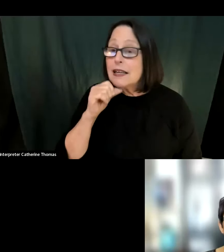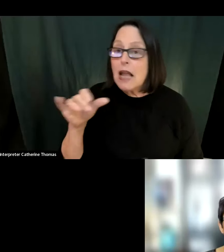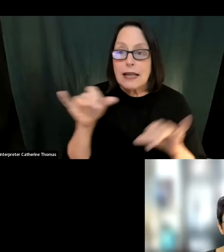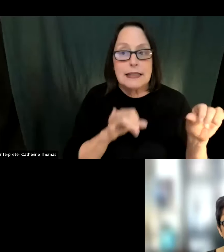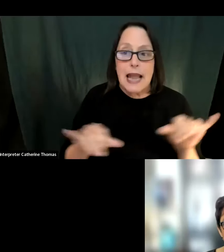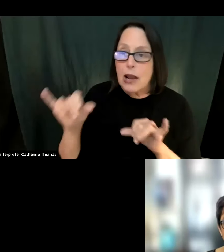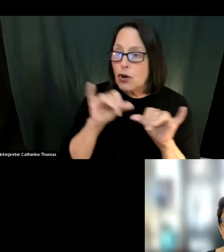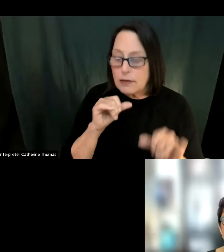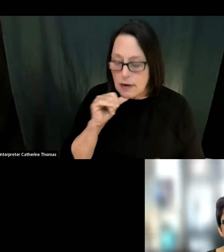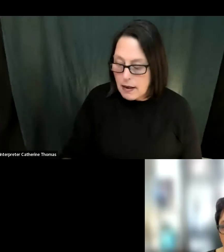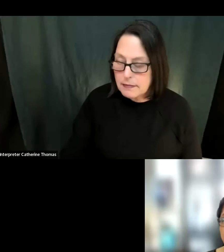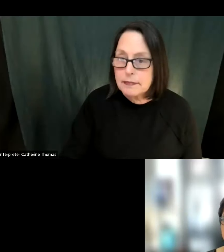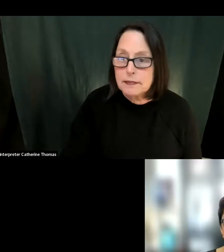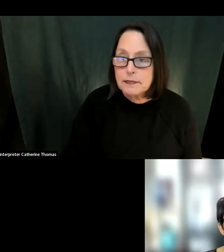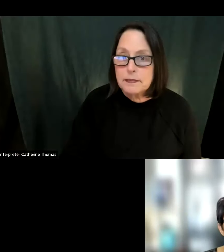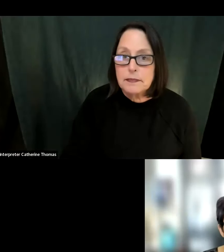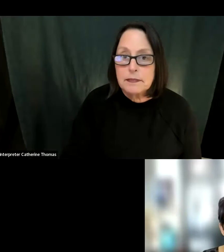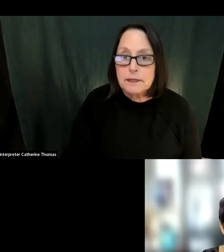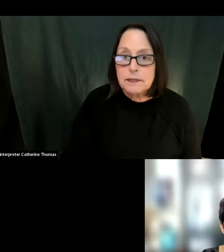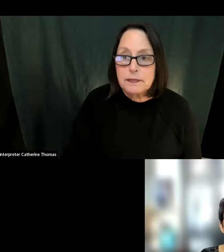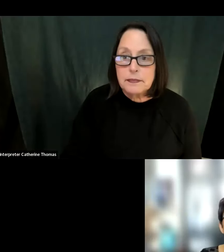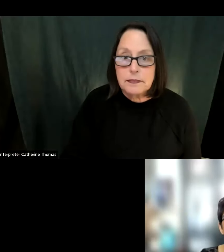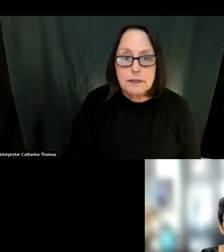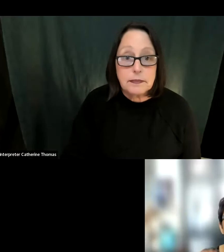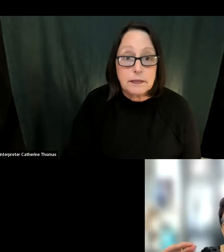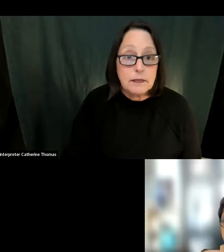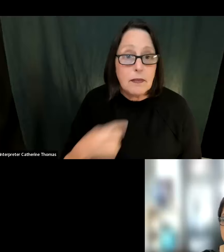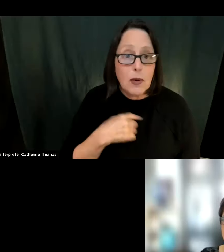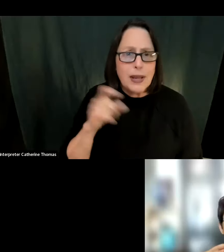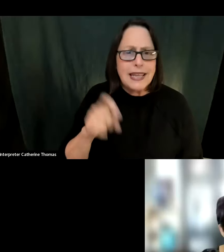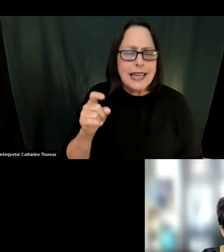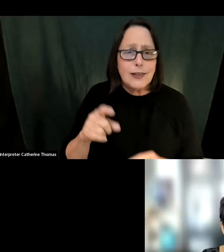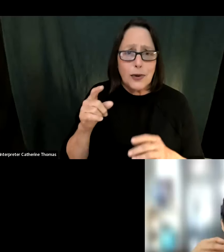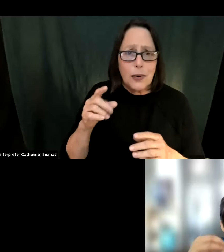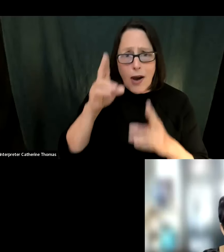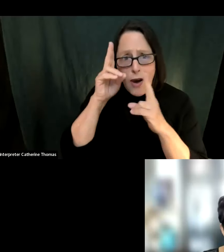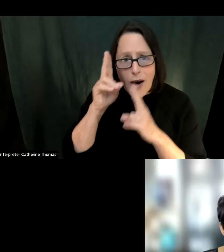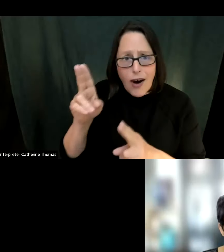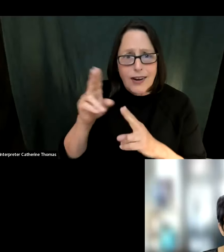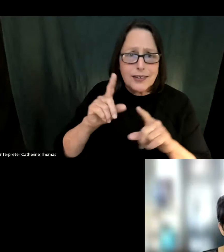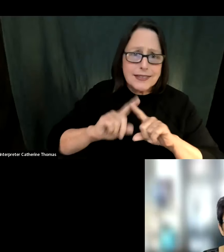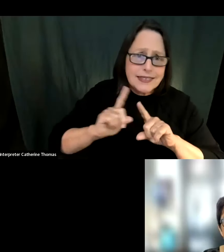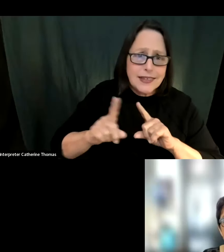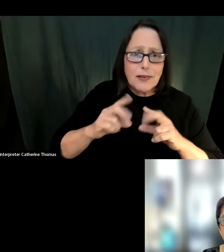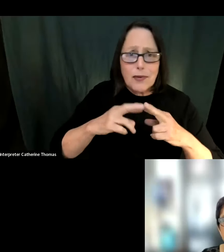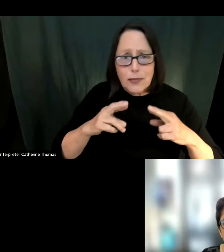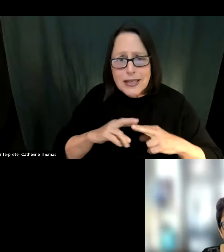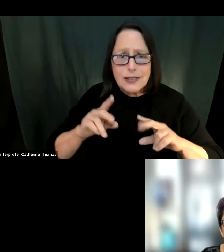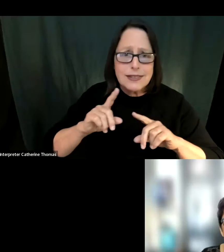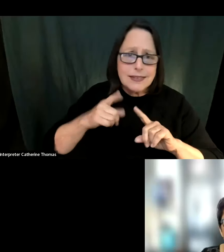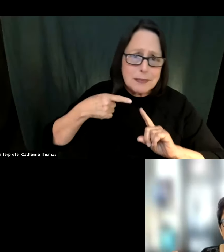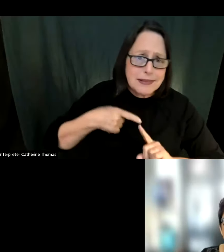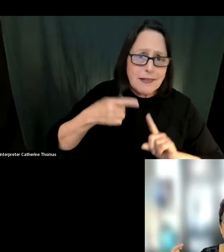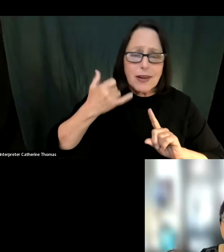like, we need to talk some measure while we honor differences in regions and specific calls. There needs to be